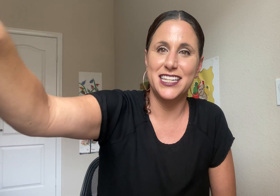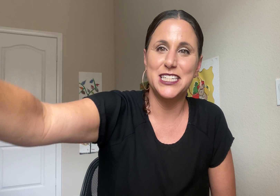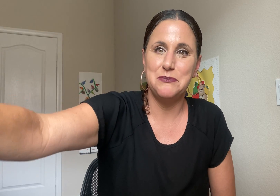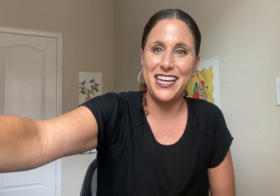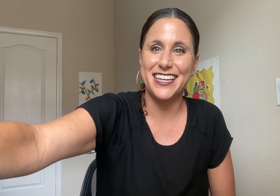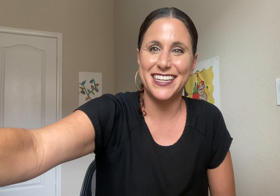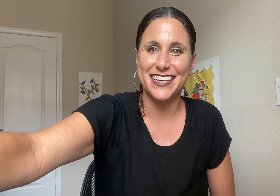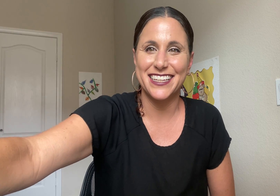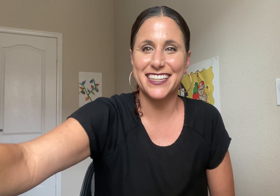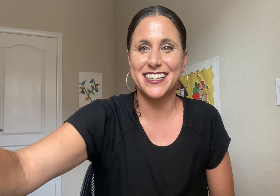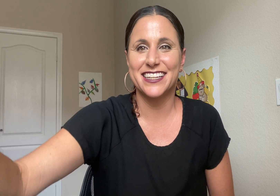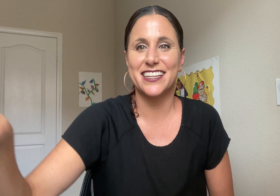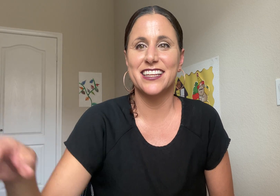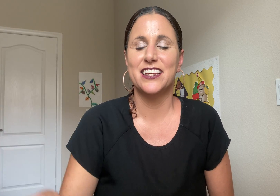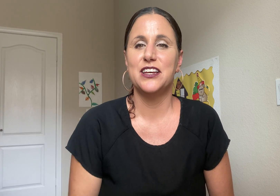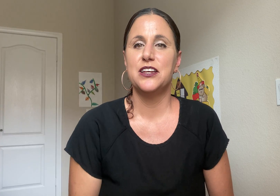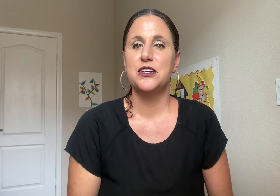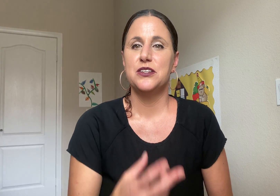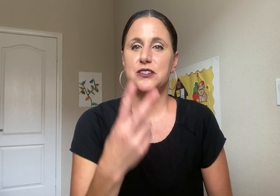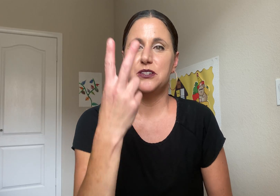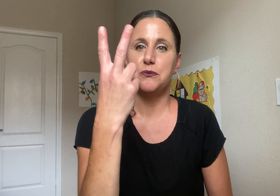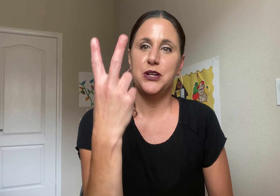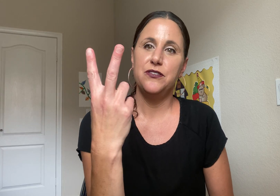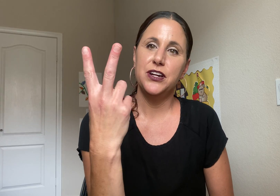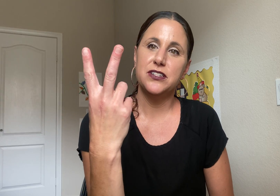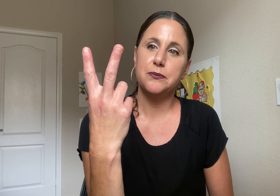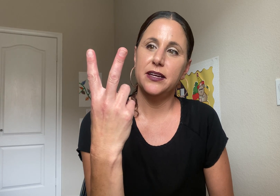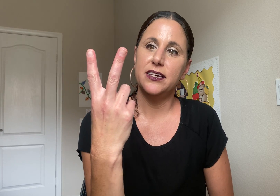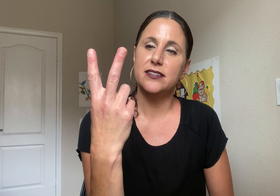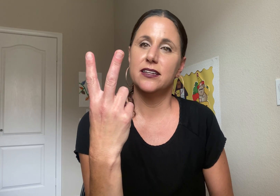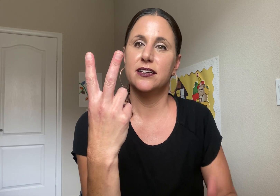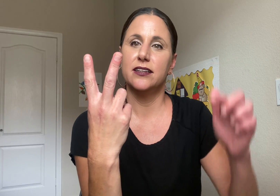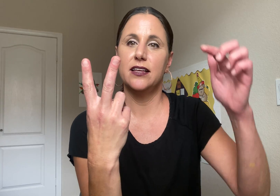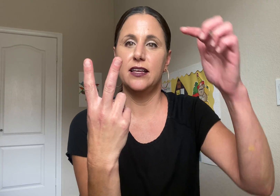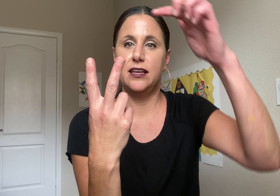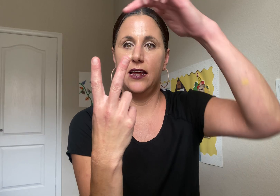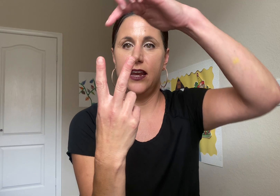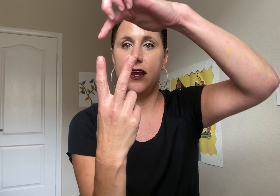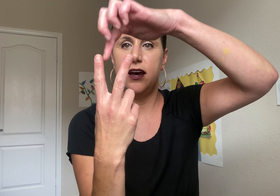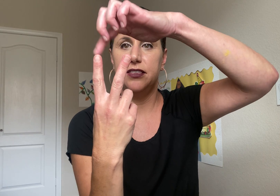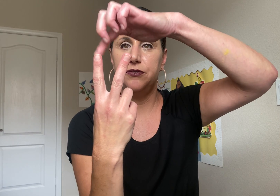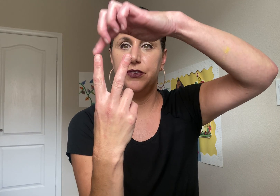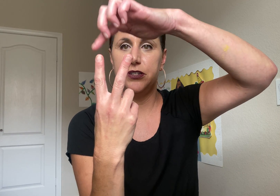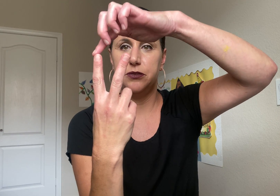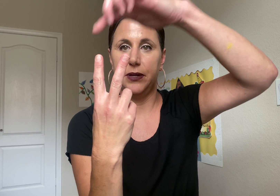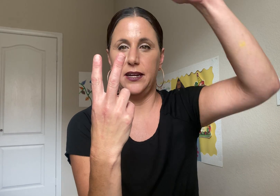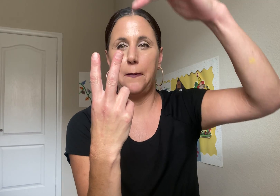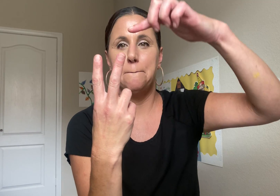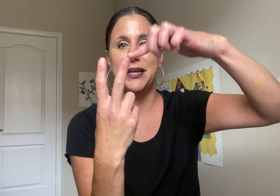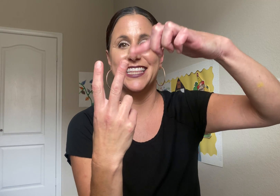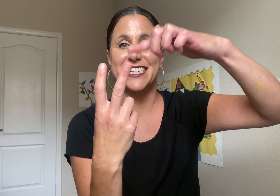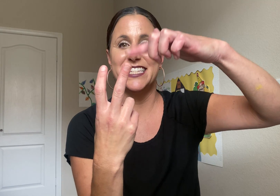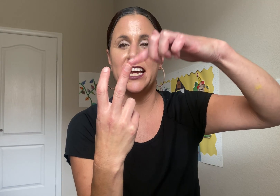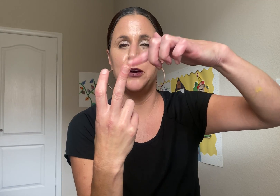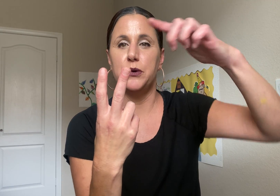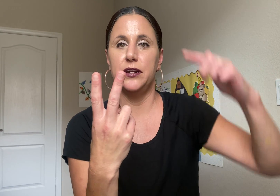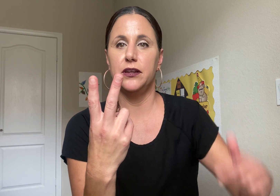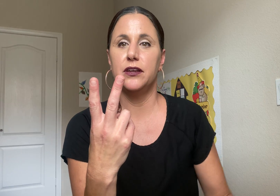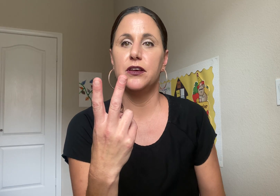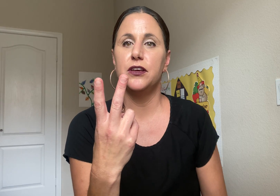It's pink. So put your fingers up like this. Not the first one, but the second one.